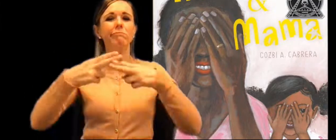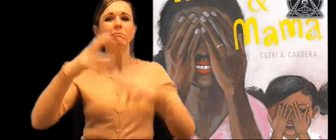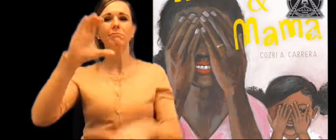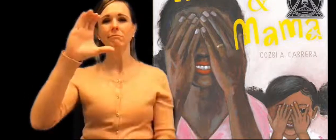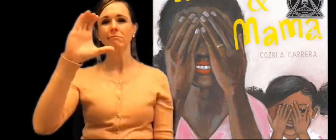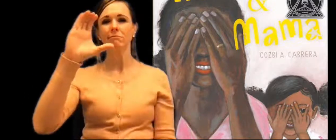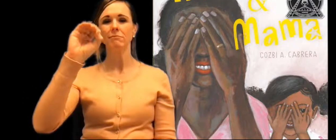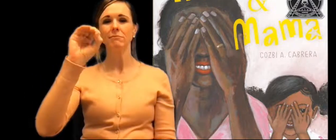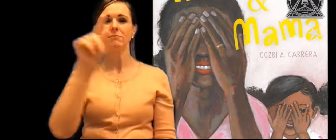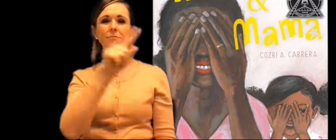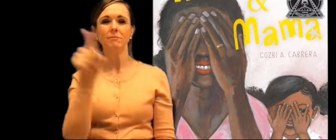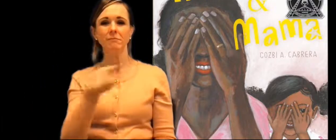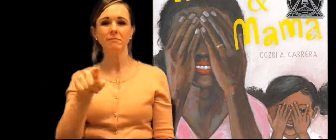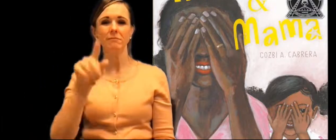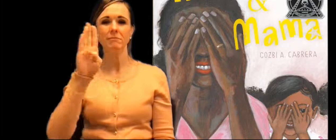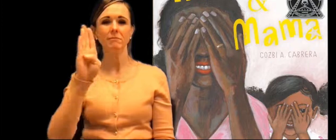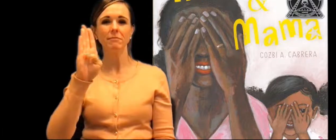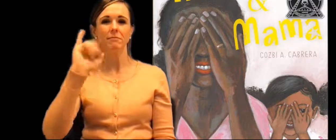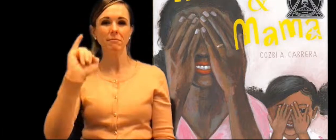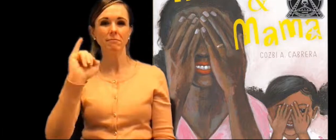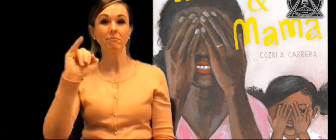by